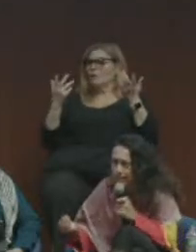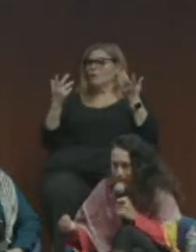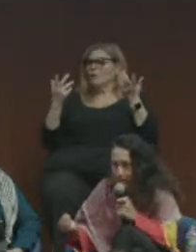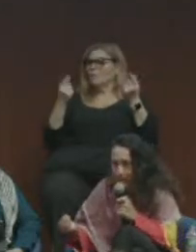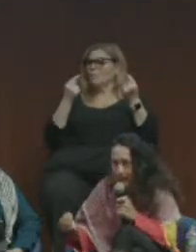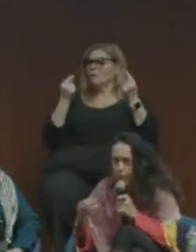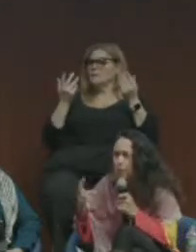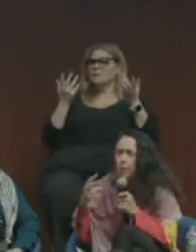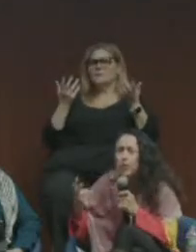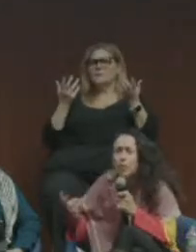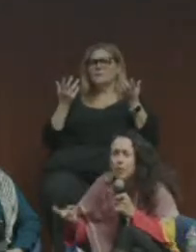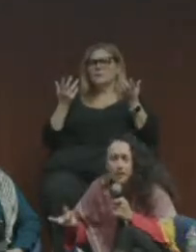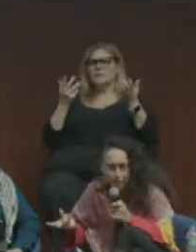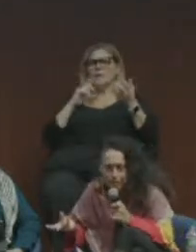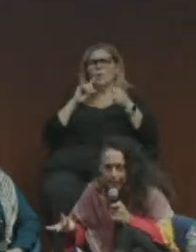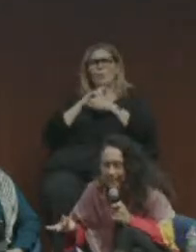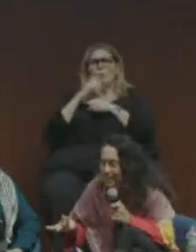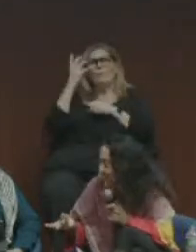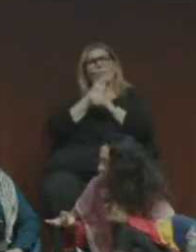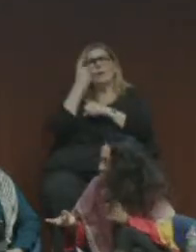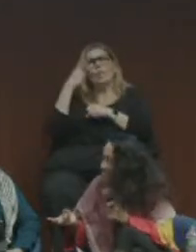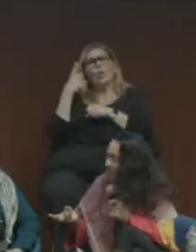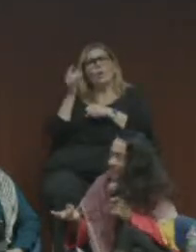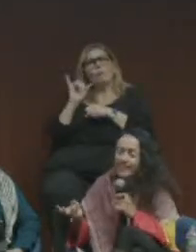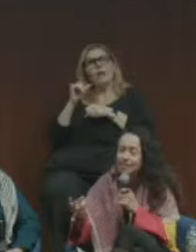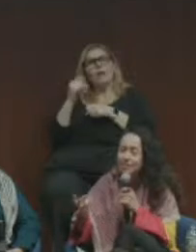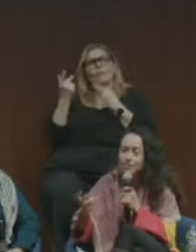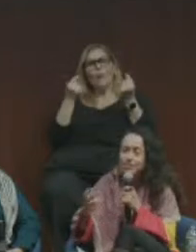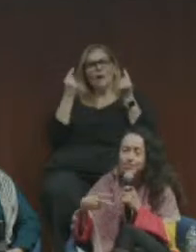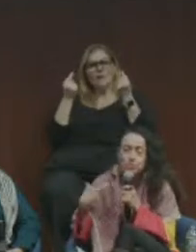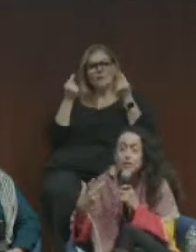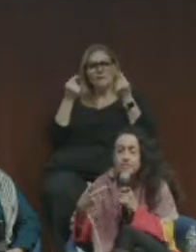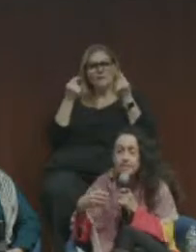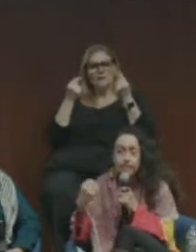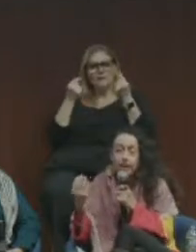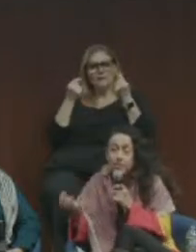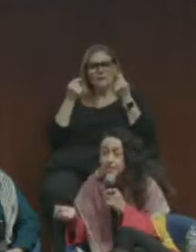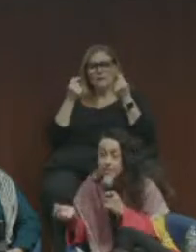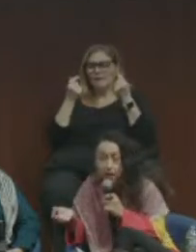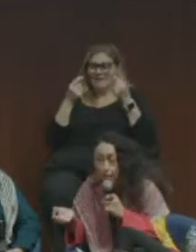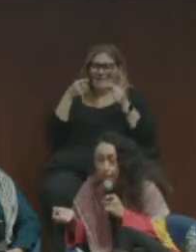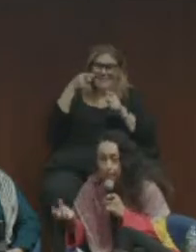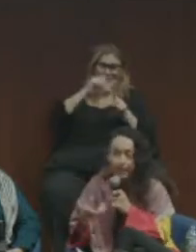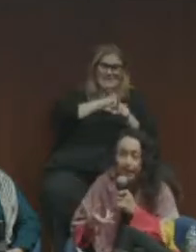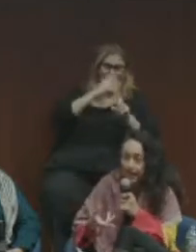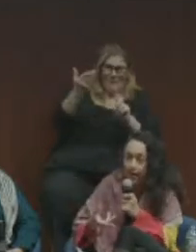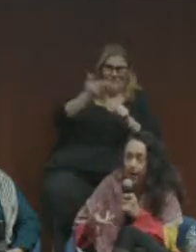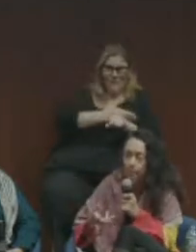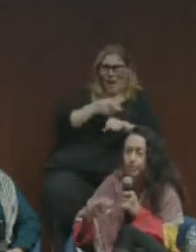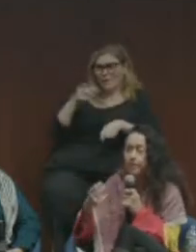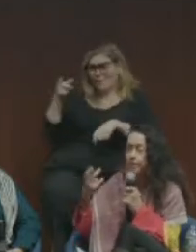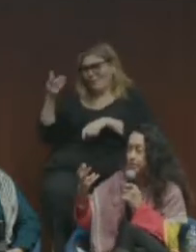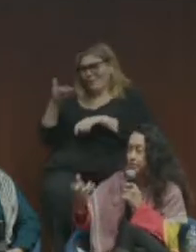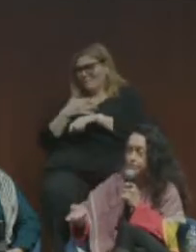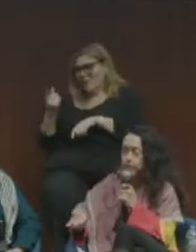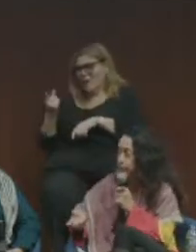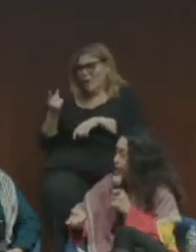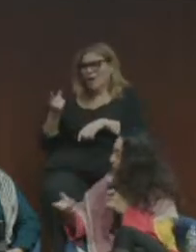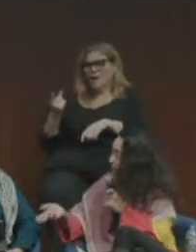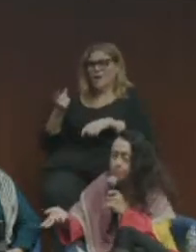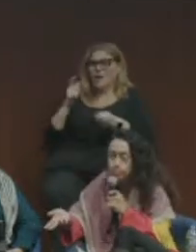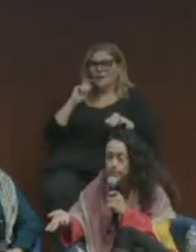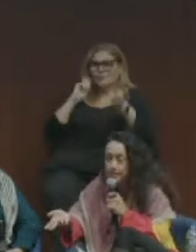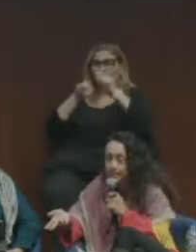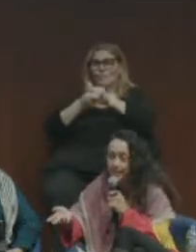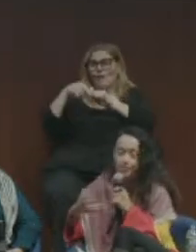us? Like what would the win look like here? There's what, to fire this cop or that cop, or to